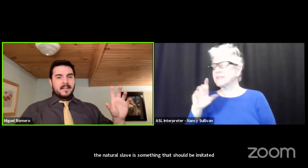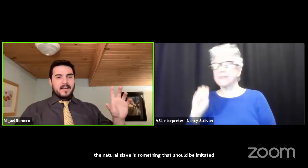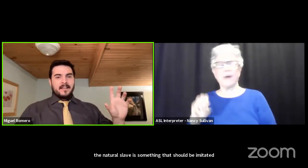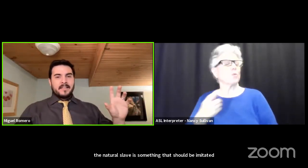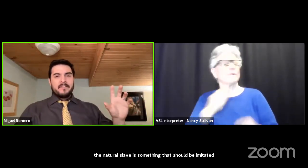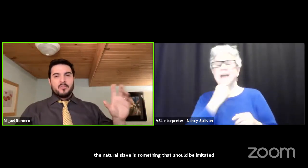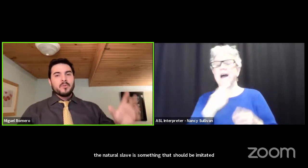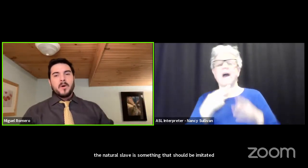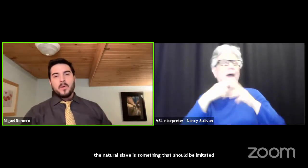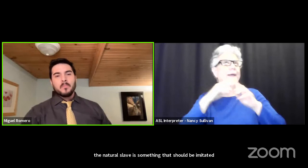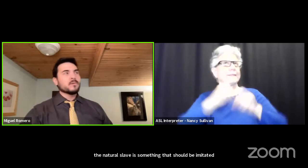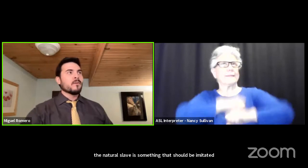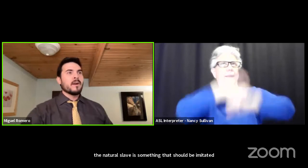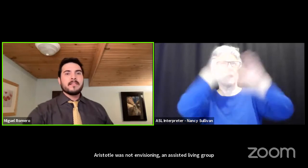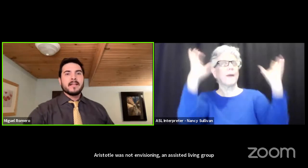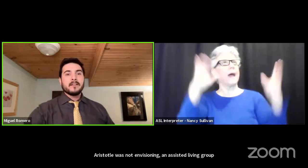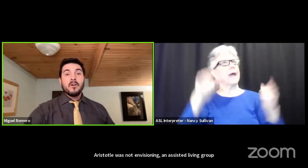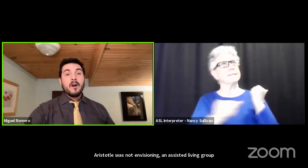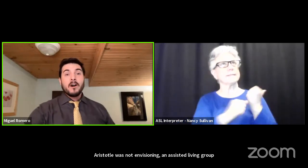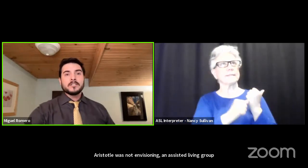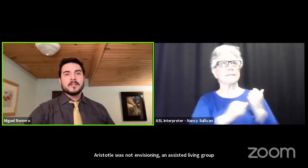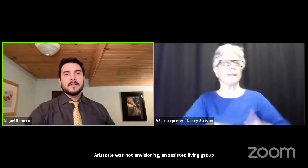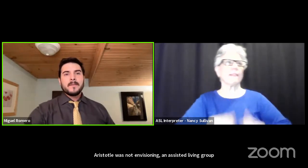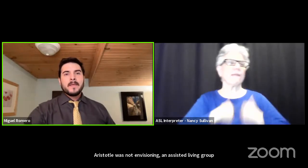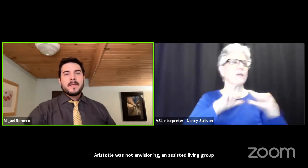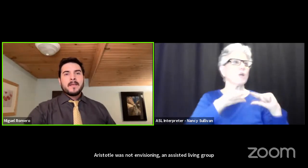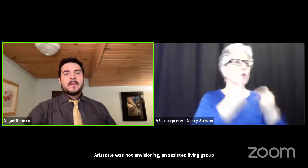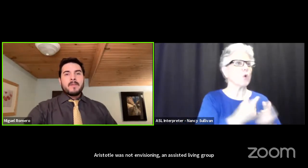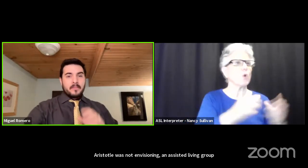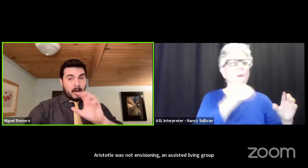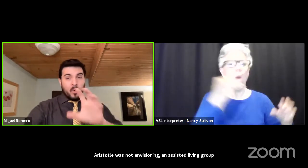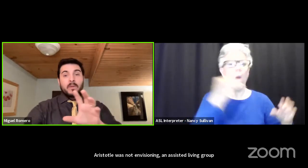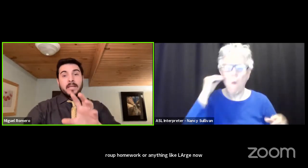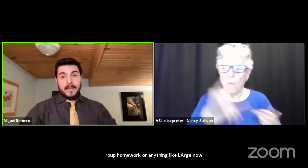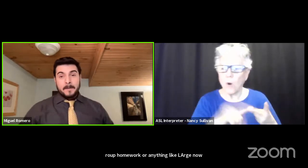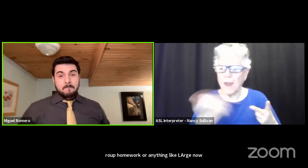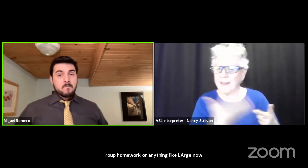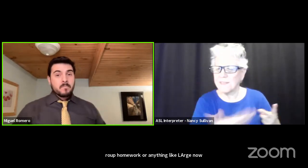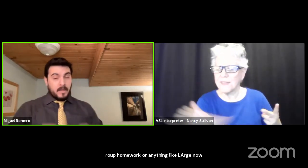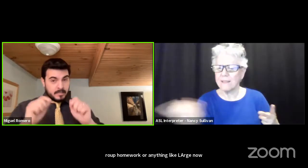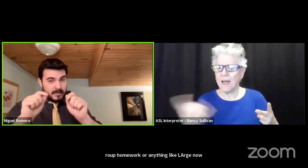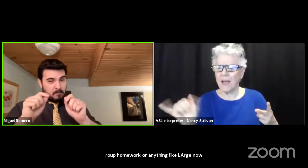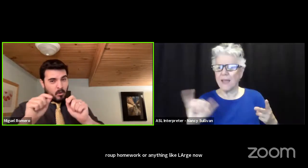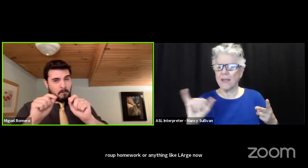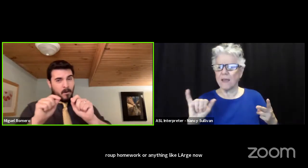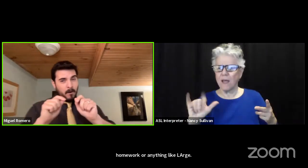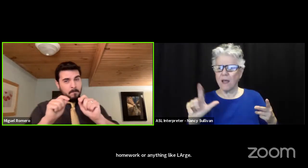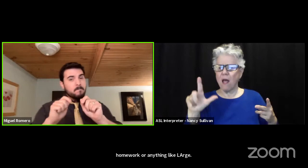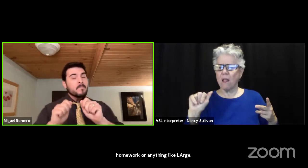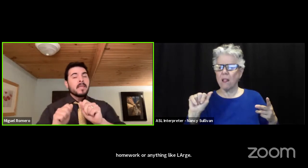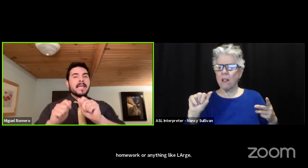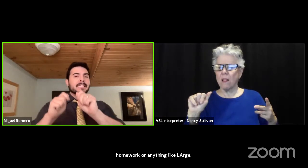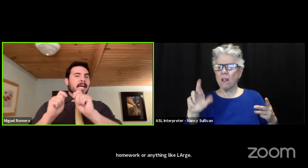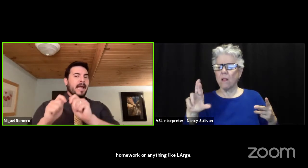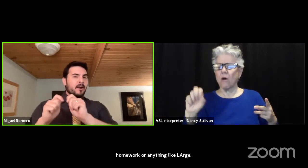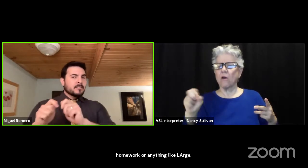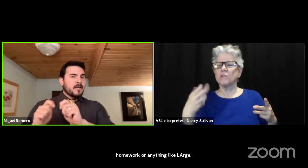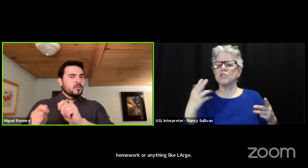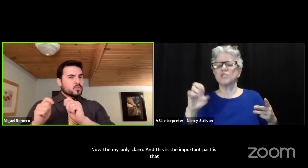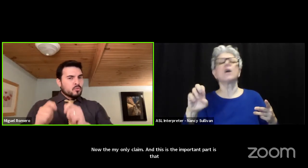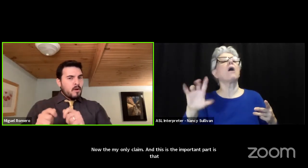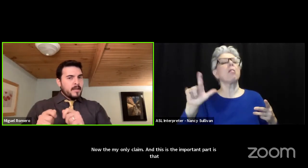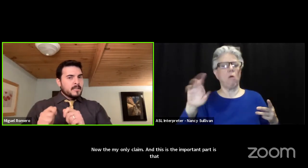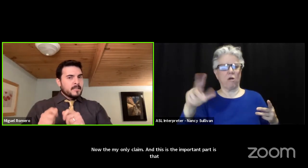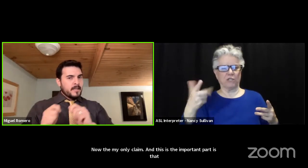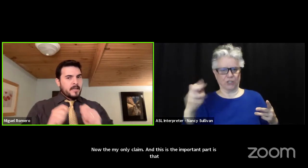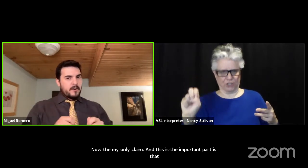assisted living group home or anything like L'Arche. Rather, my only claim, and this is the important part, is that